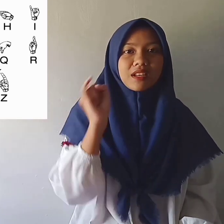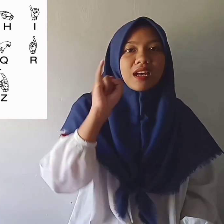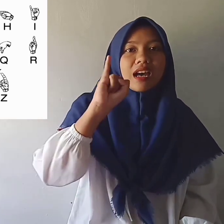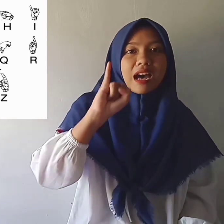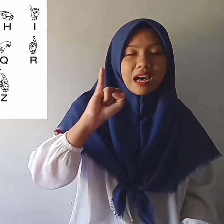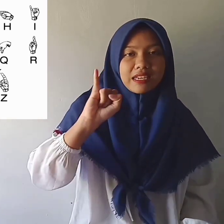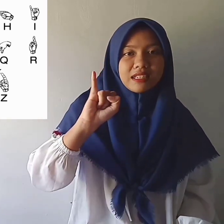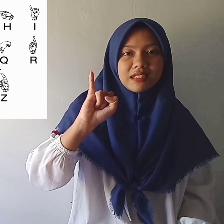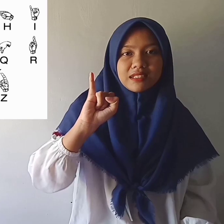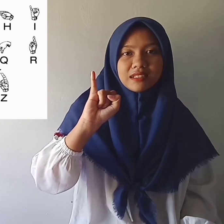I,